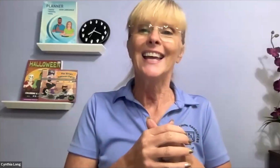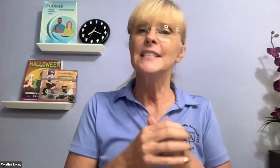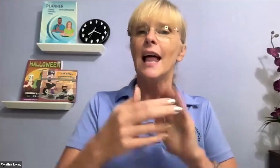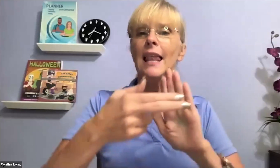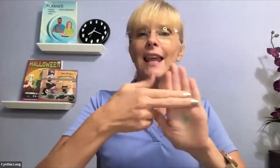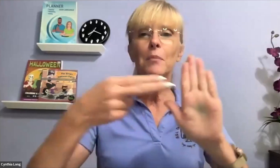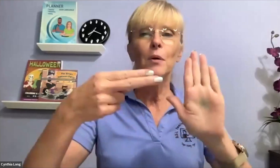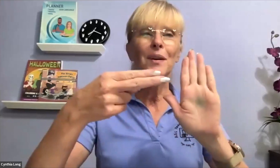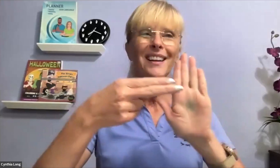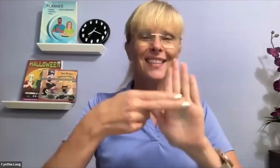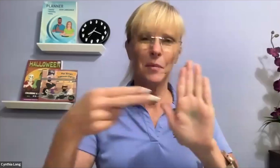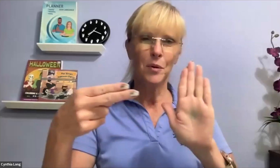is label